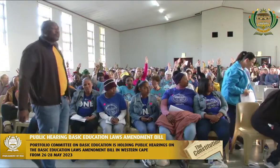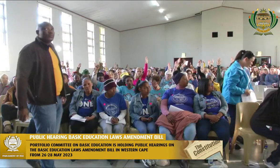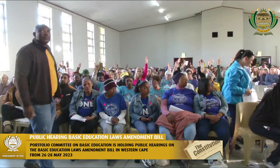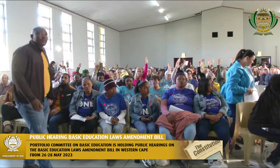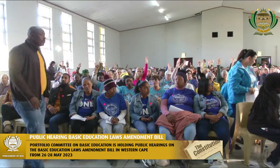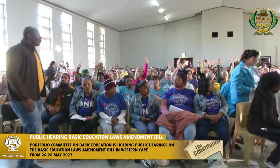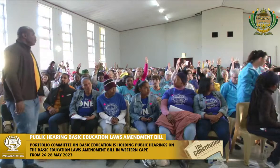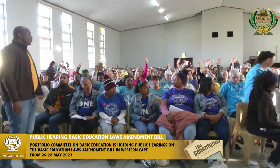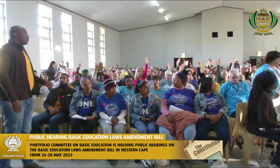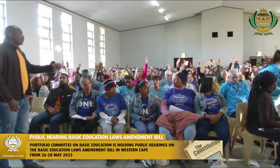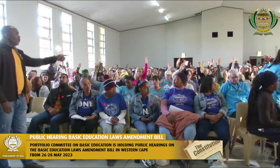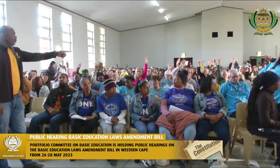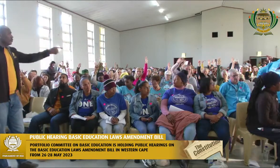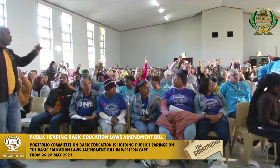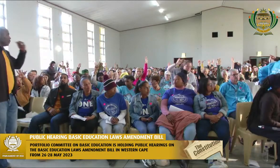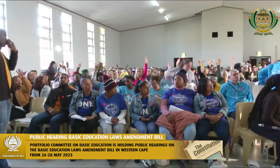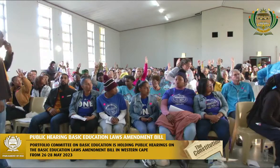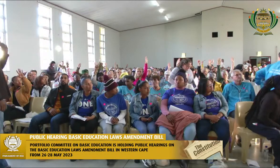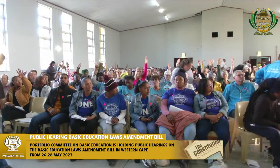Three.